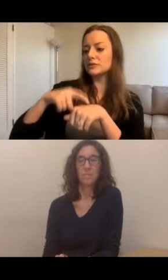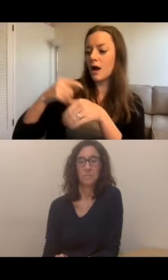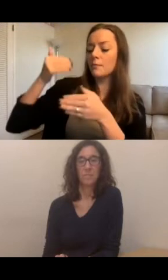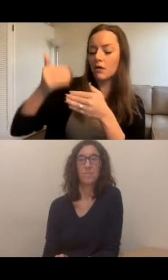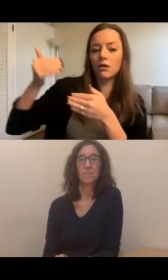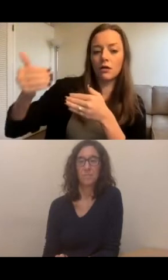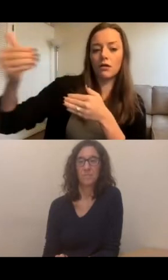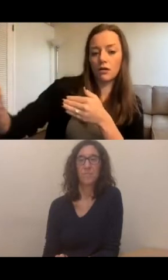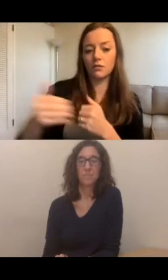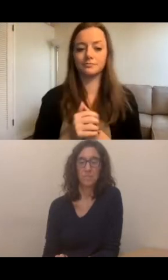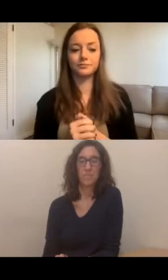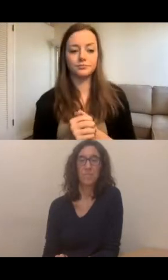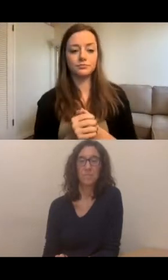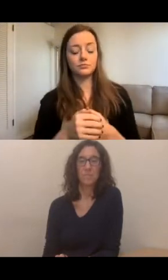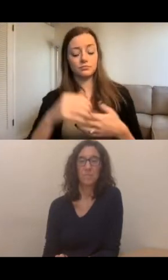coming.